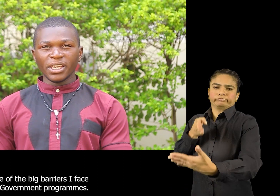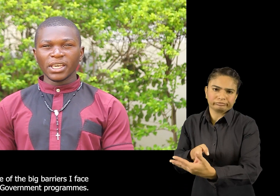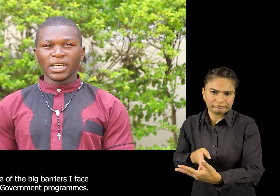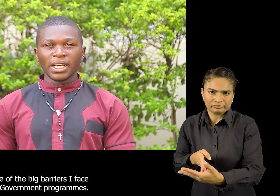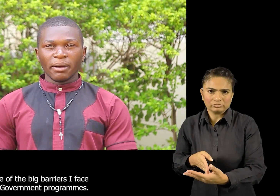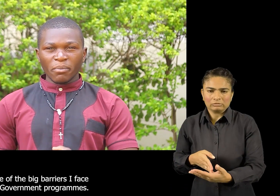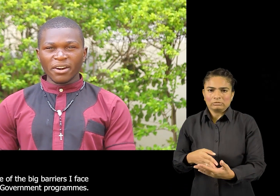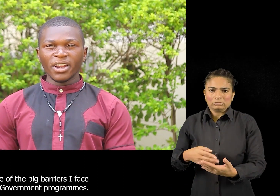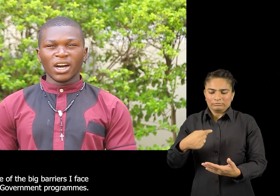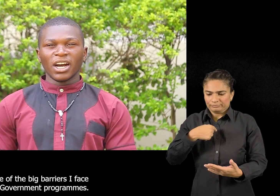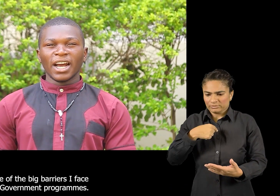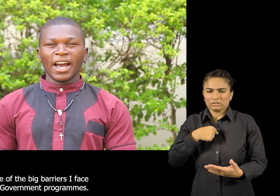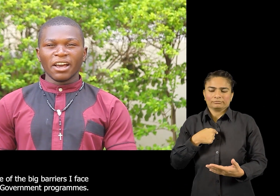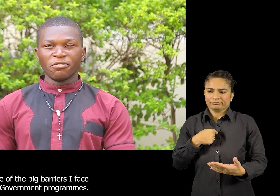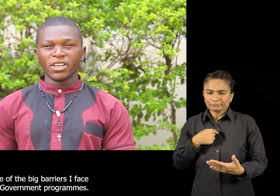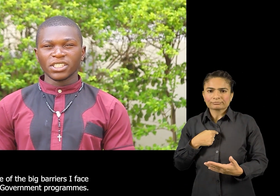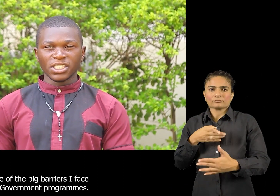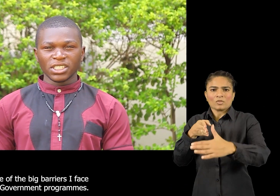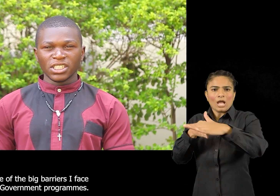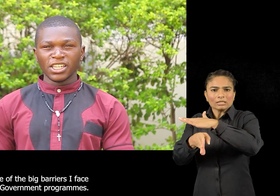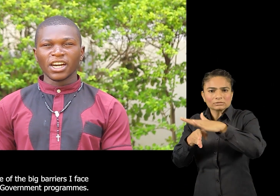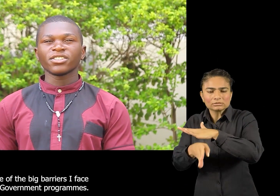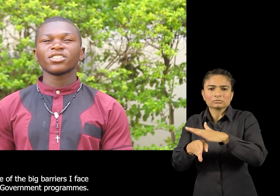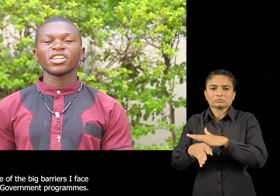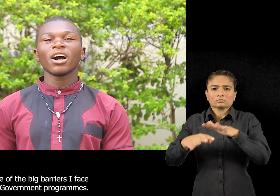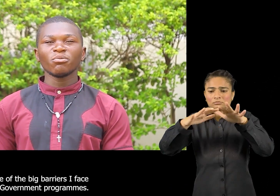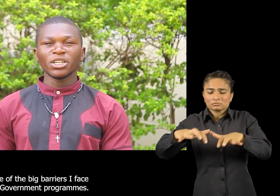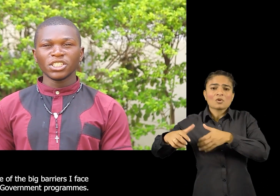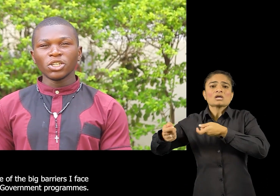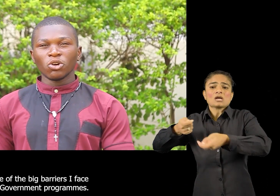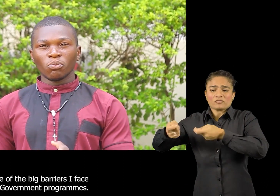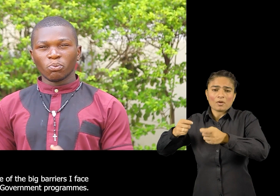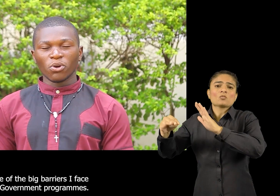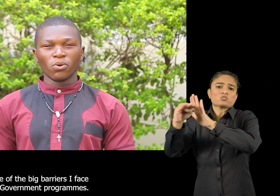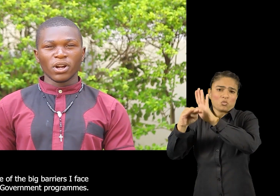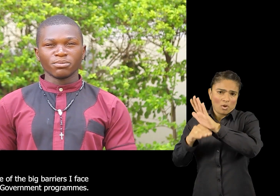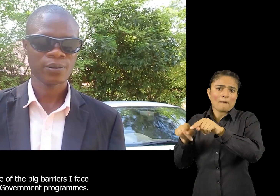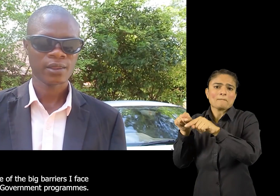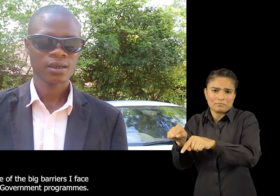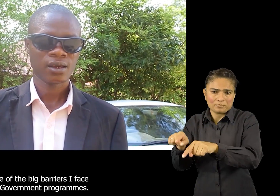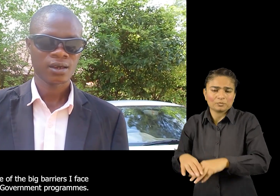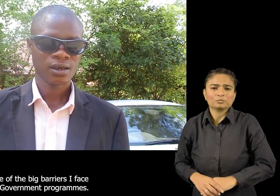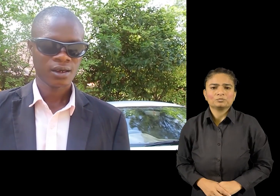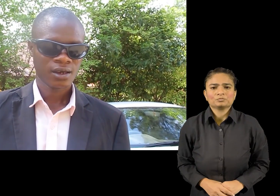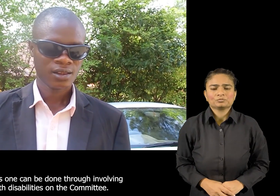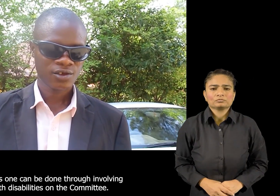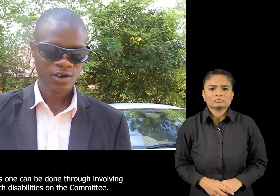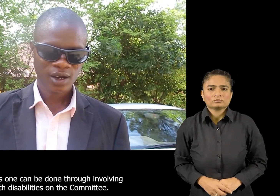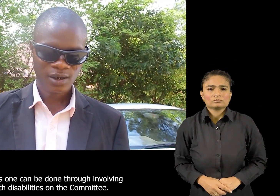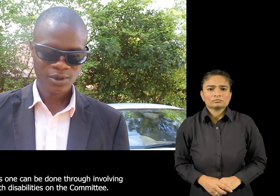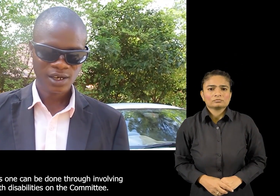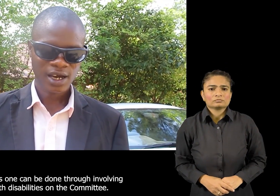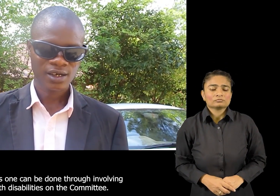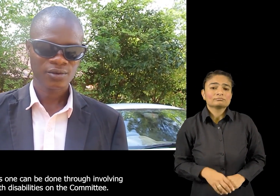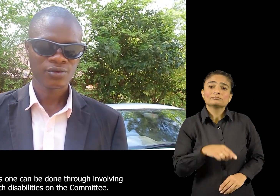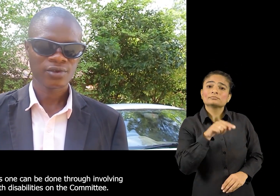the big barrier I face in accessing government program. This one